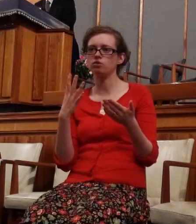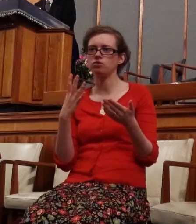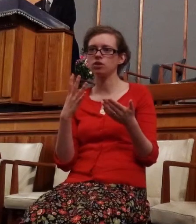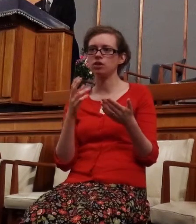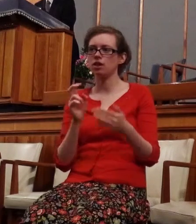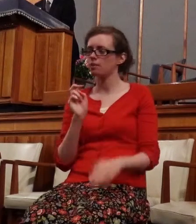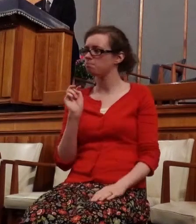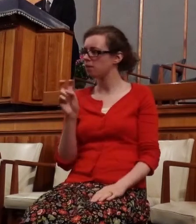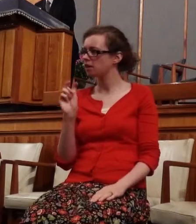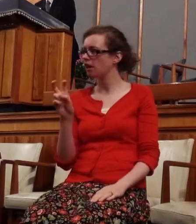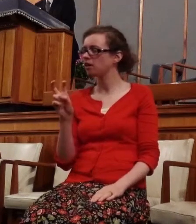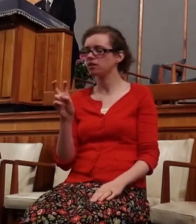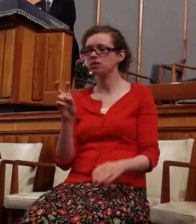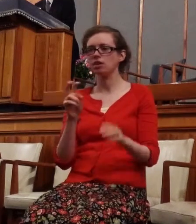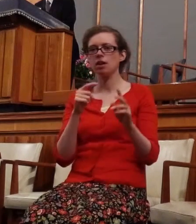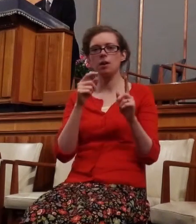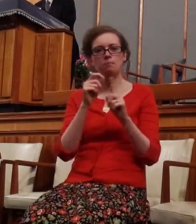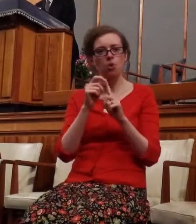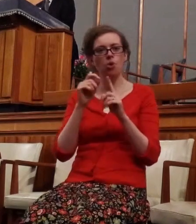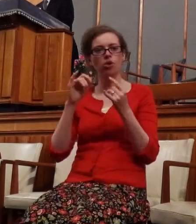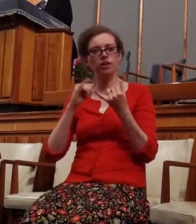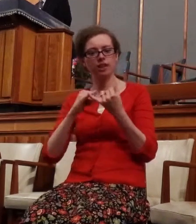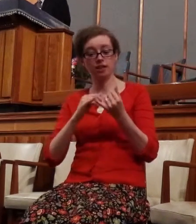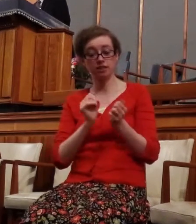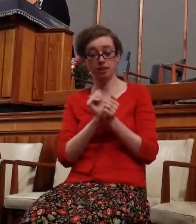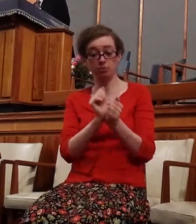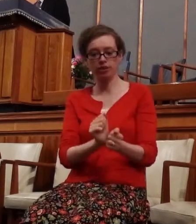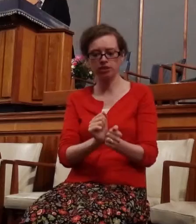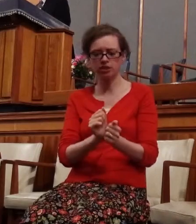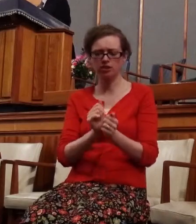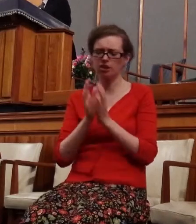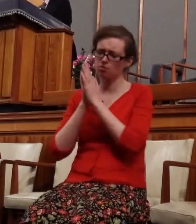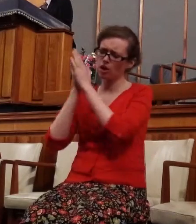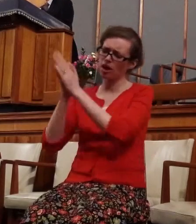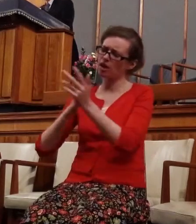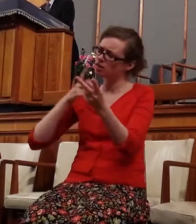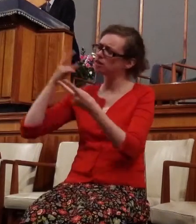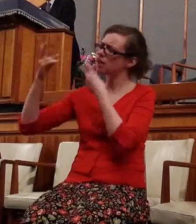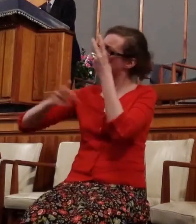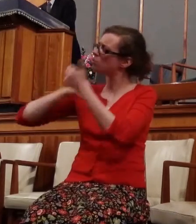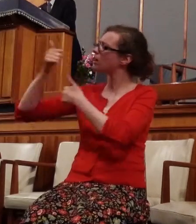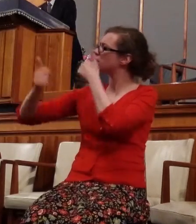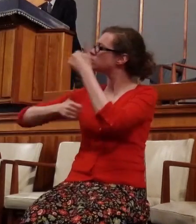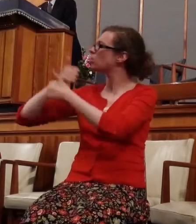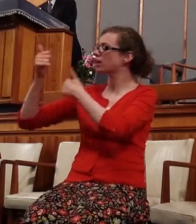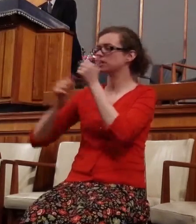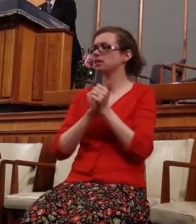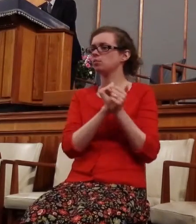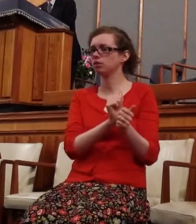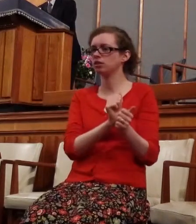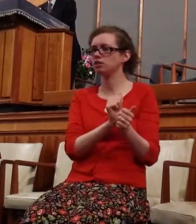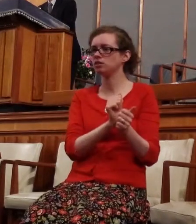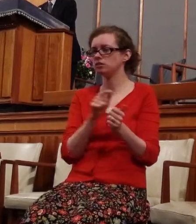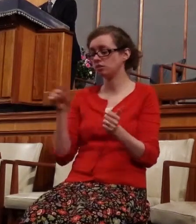Silas prayed and sang praises unto God." That was a sacred worship that night. And we heard them with